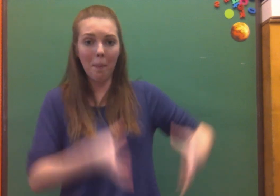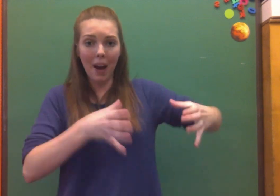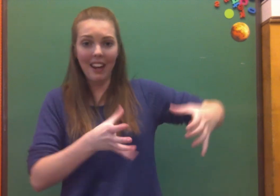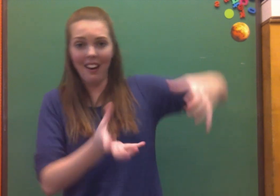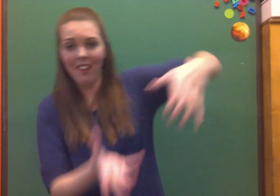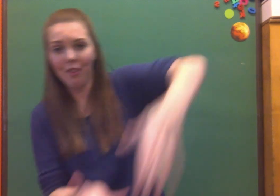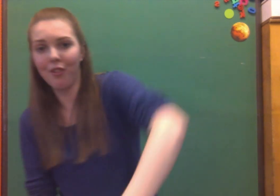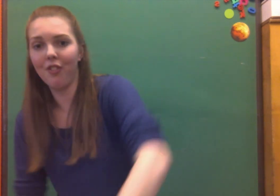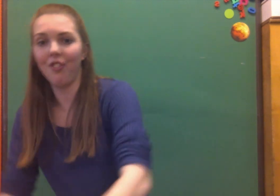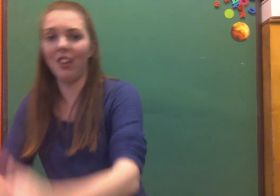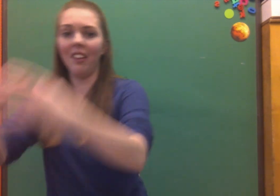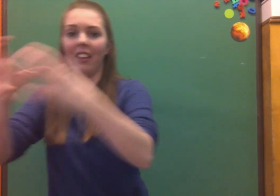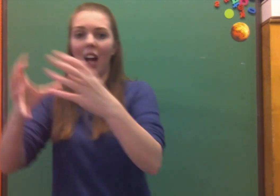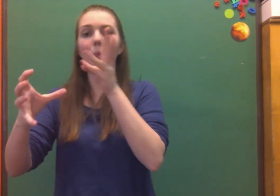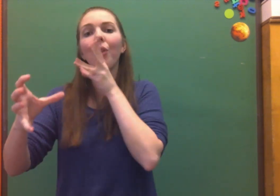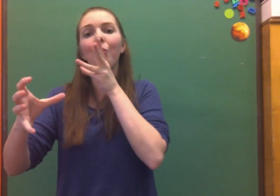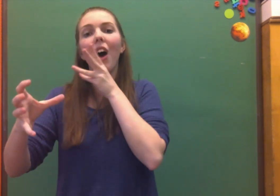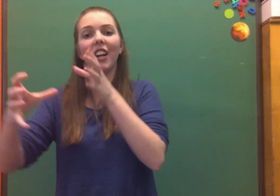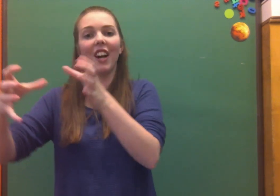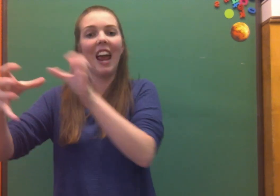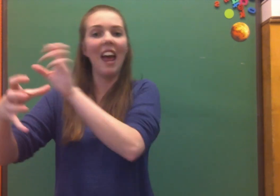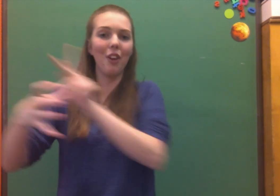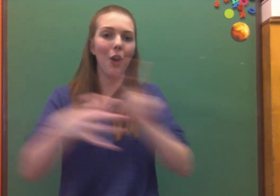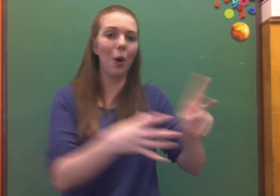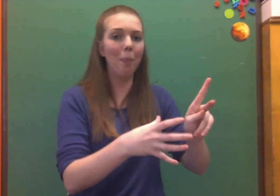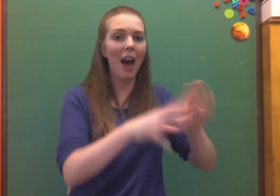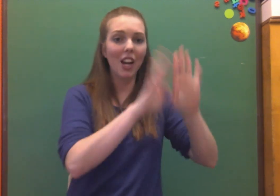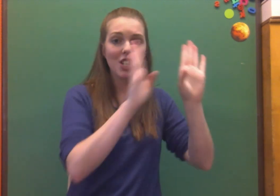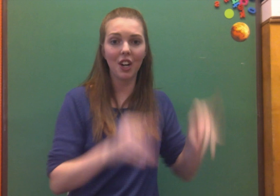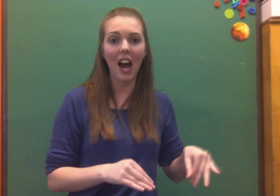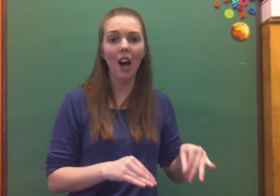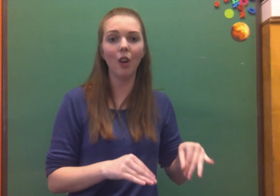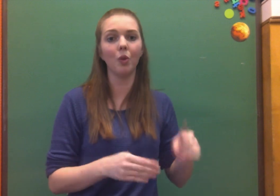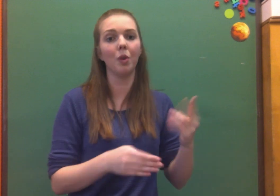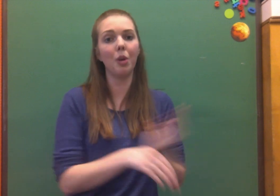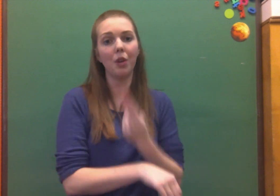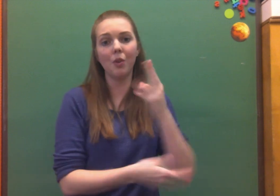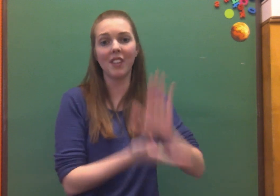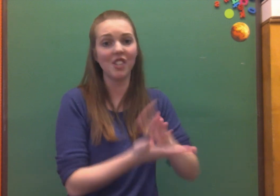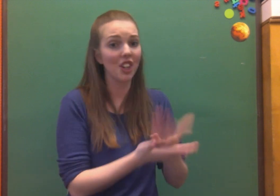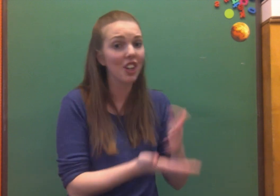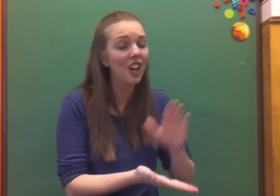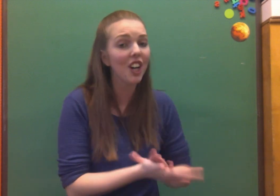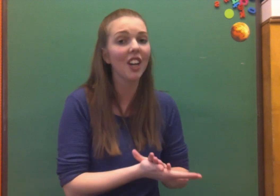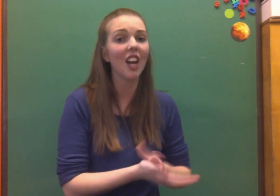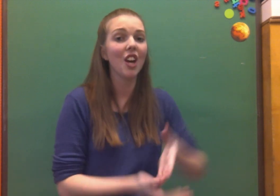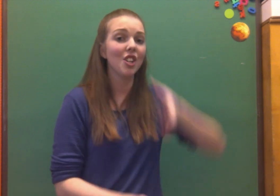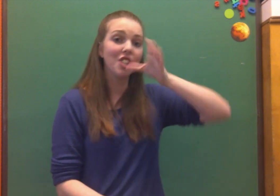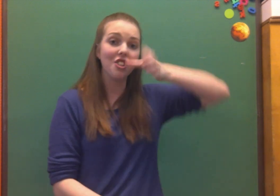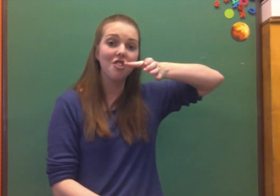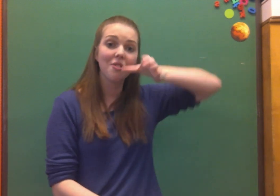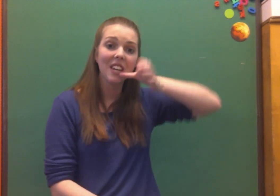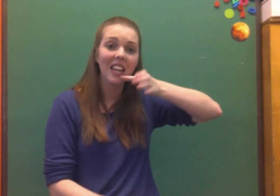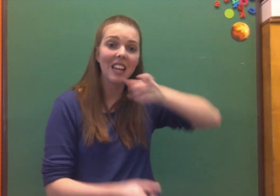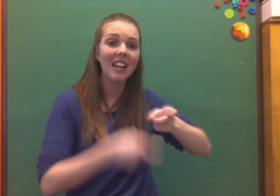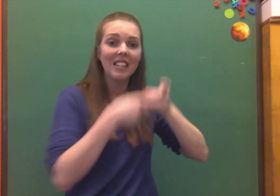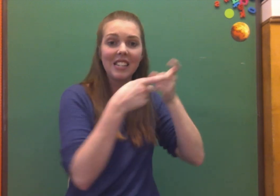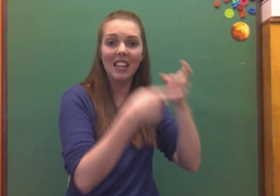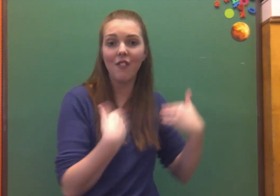bucket, fill it up with water, and then go back to your house where you would use it to cook, to drink, to give to